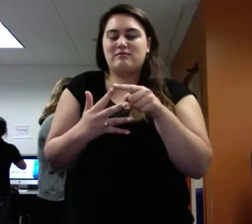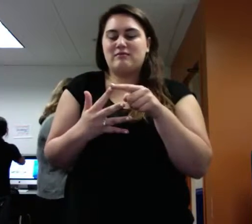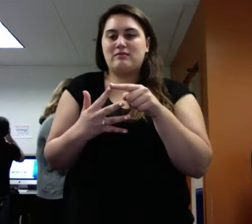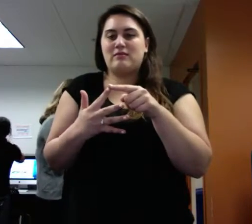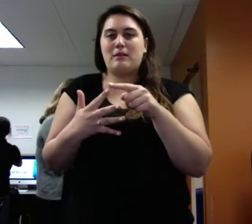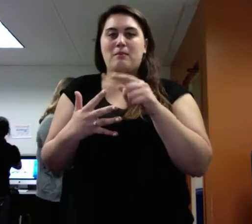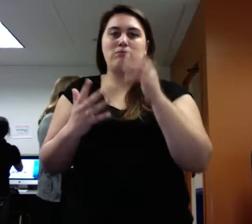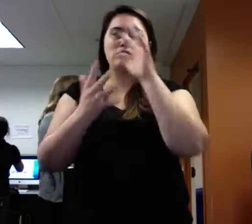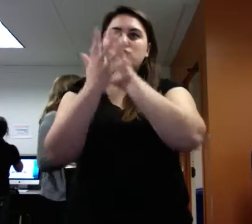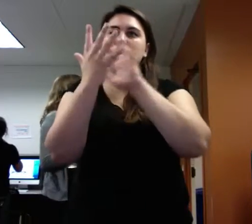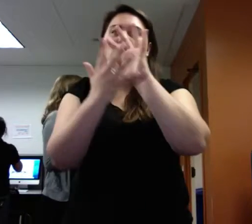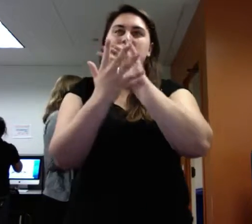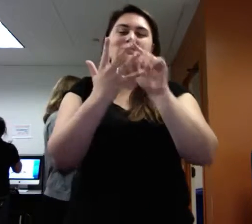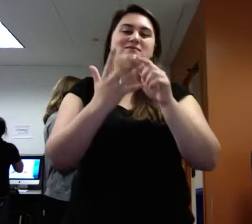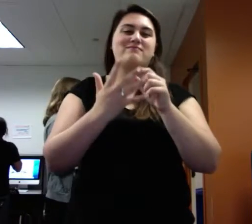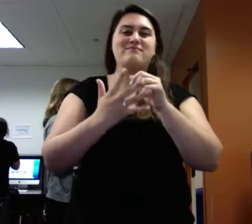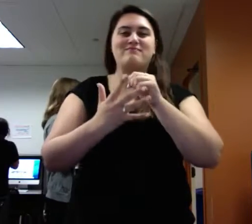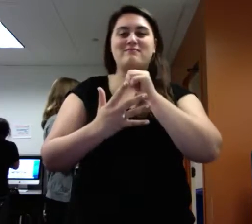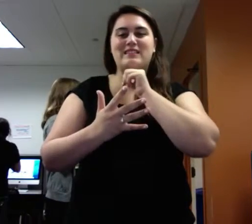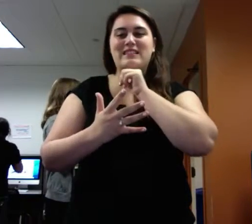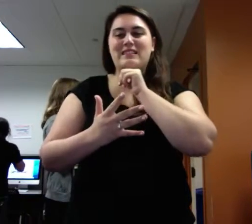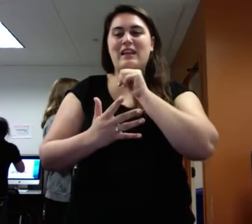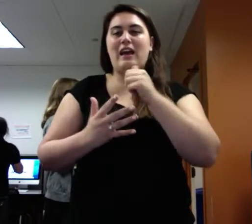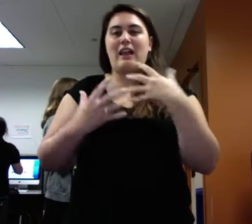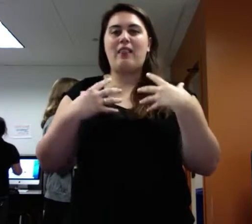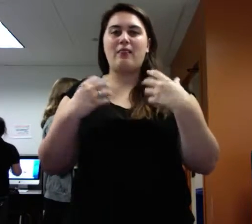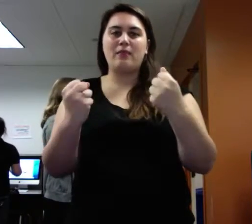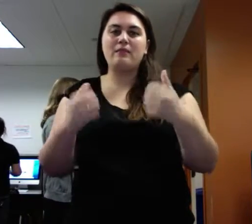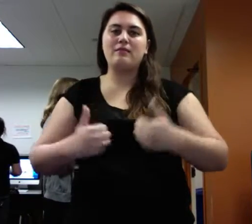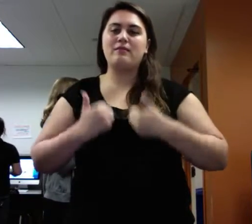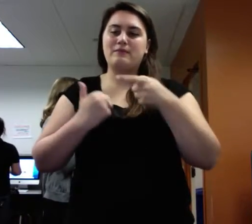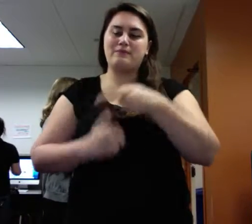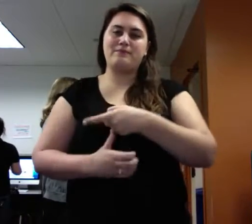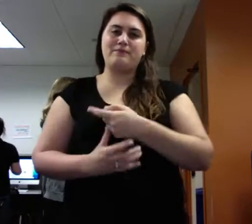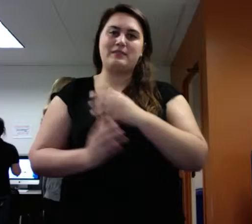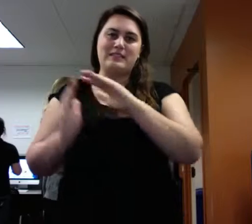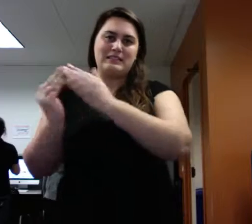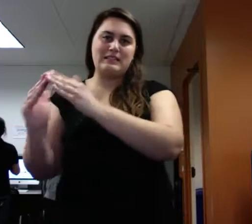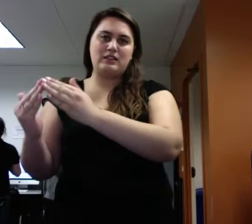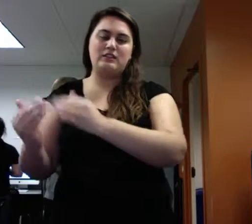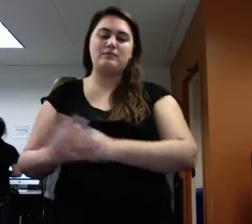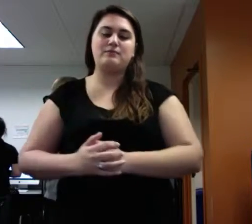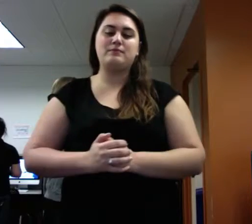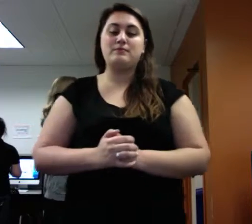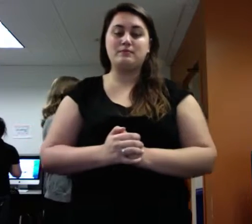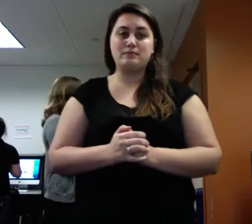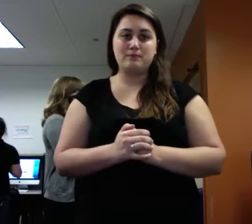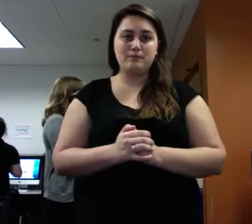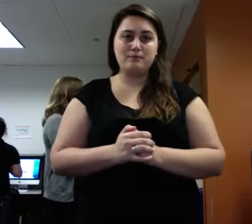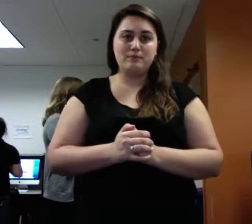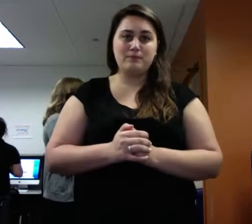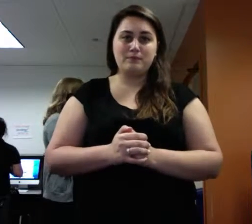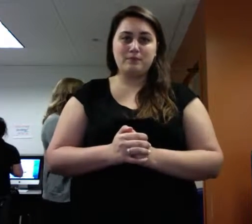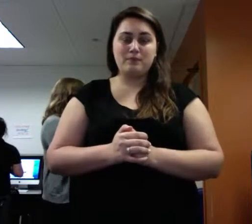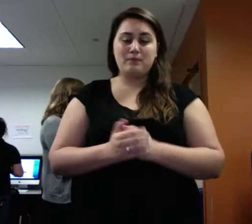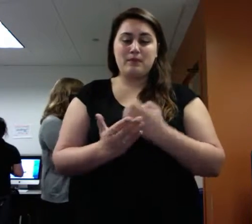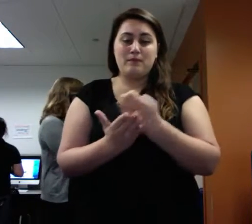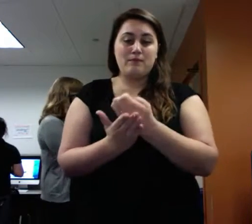neighborhoods unattractive and unhealthy living environments. Moreover, our environmental laws were lax,